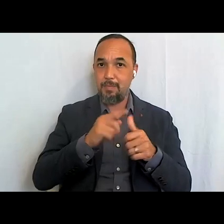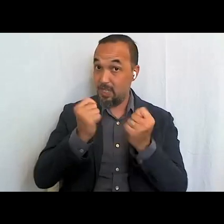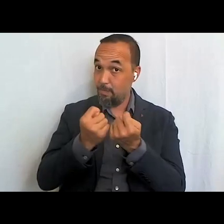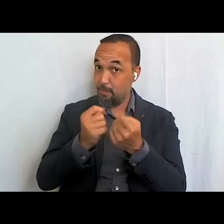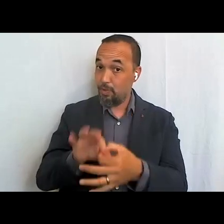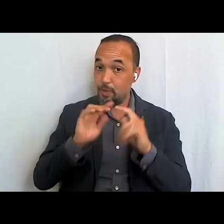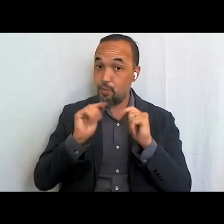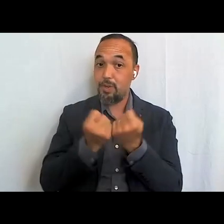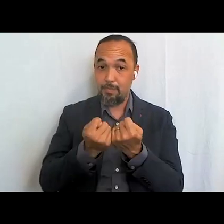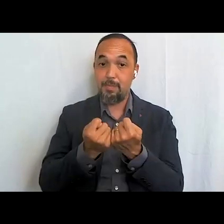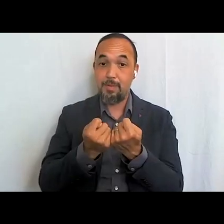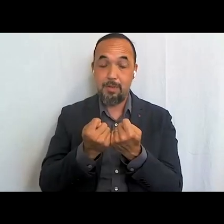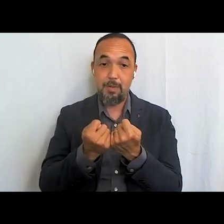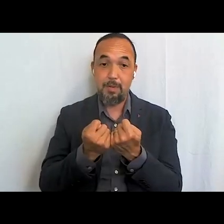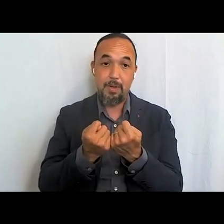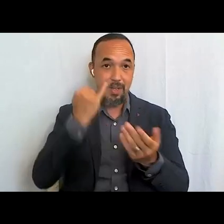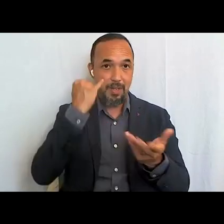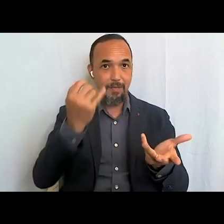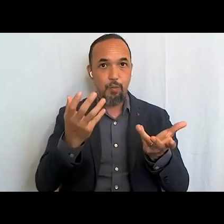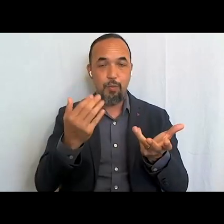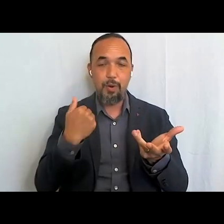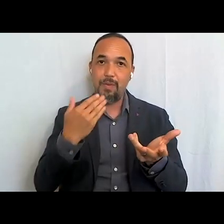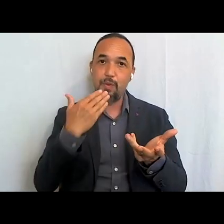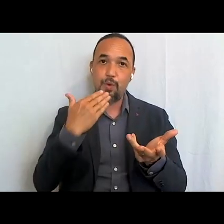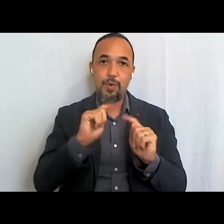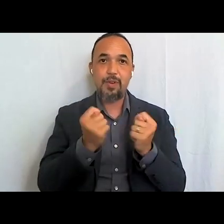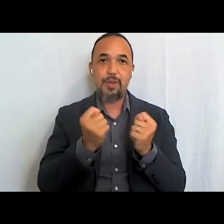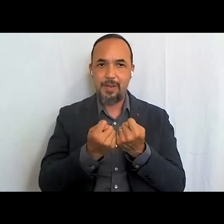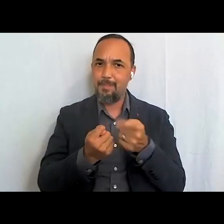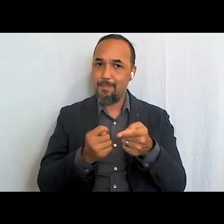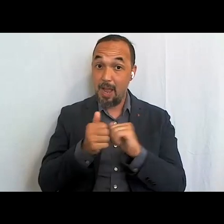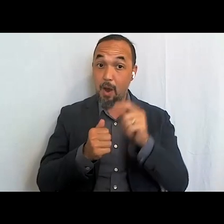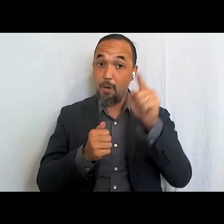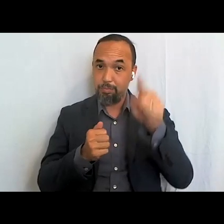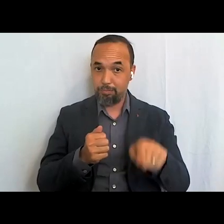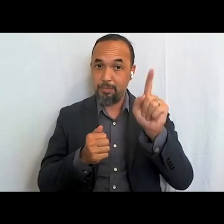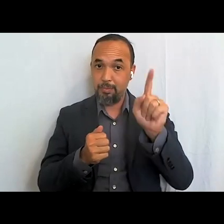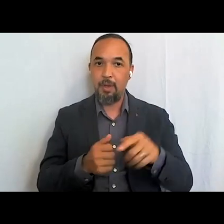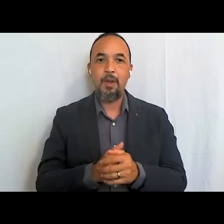if you want to have a rad team, this is the way to do it.